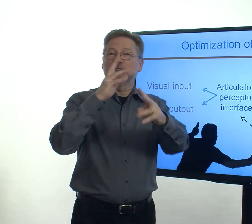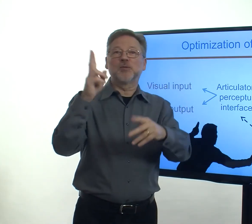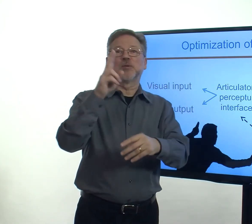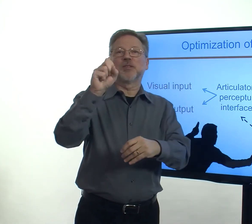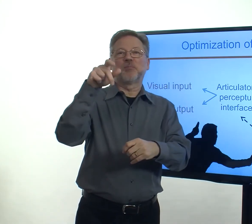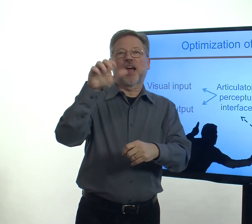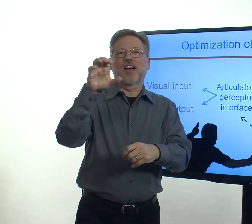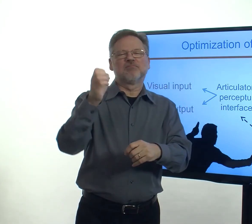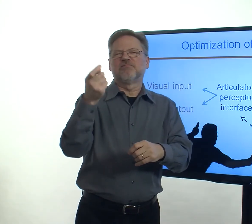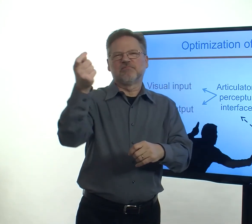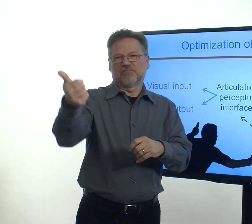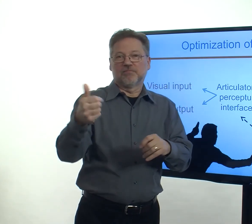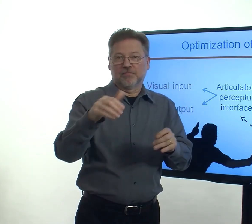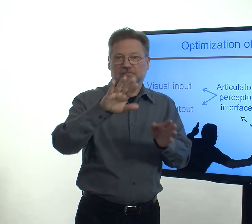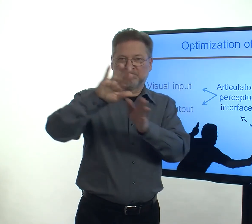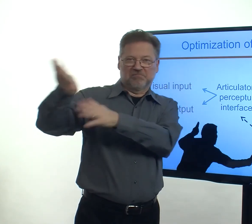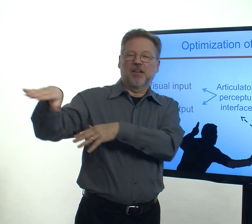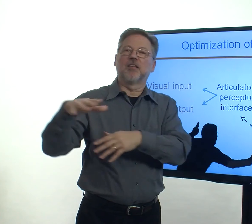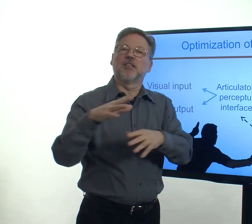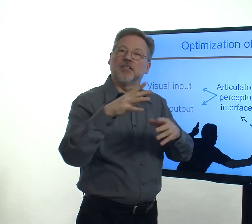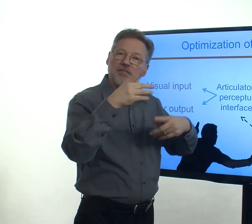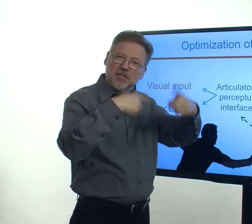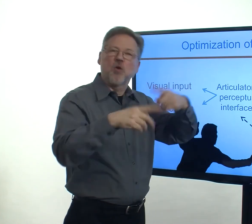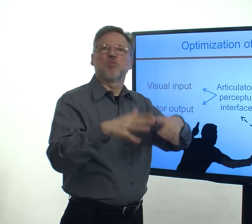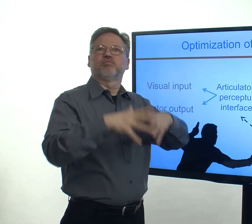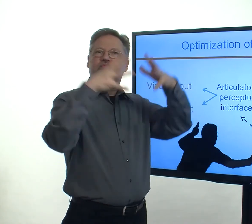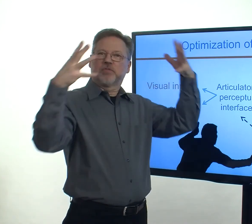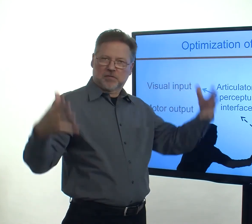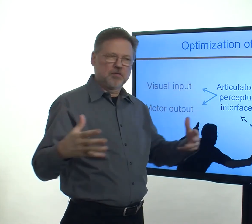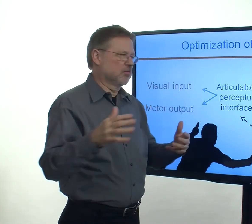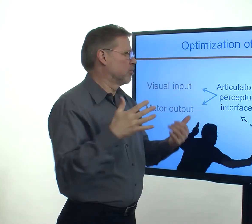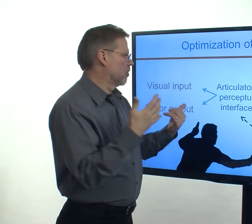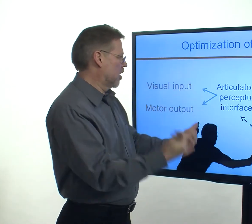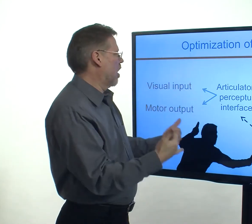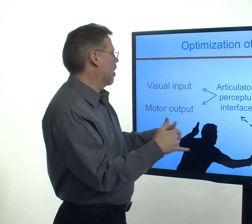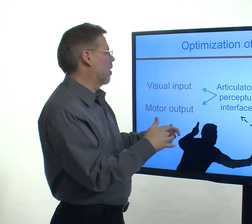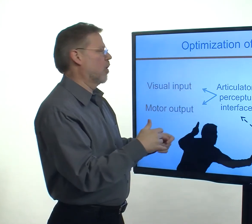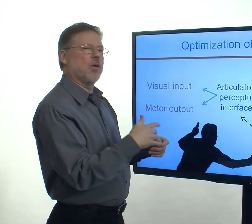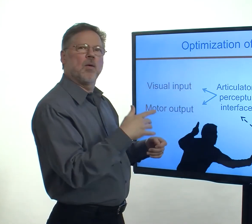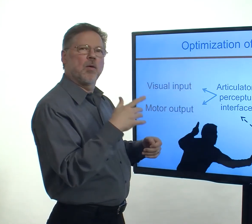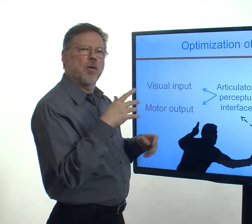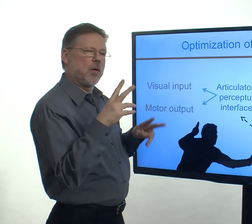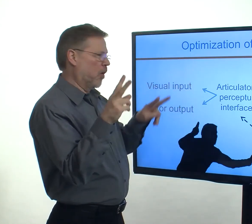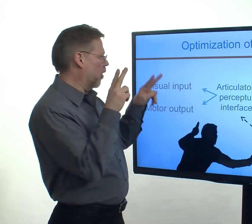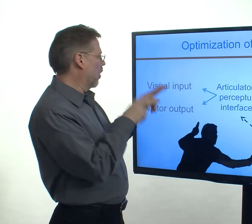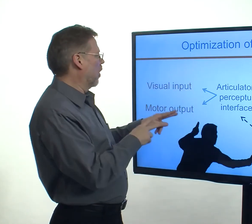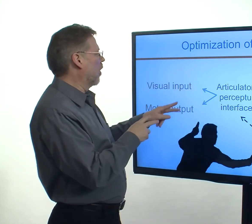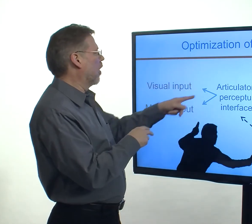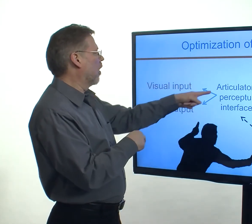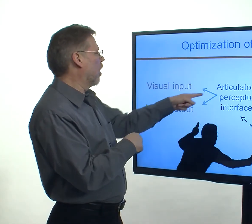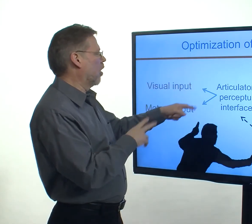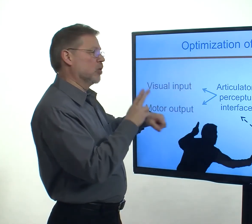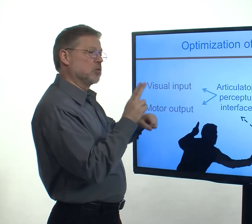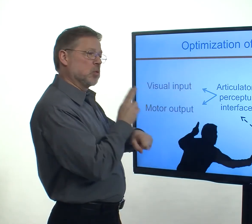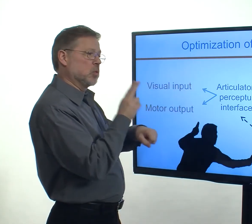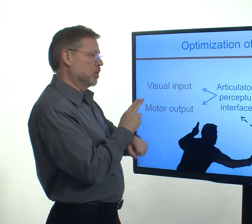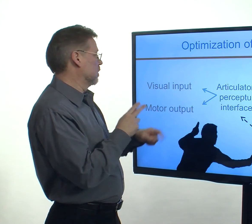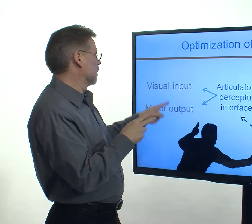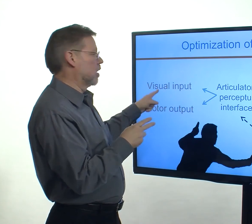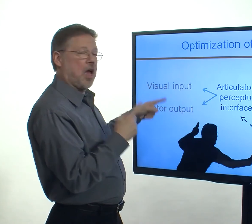languages use space as the primary medium, while spoken languages use space very little, if at all. Sign languages use space a great deal. The interface would include the